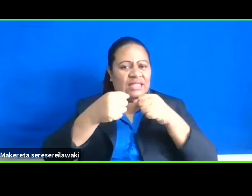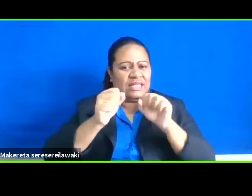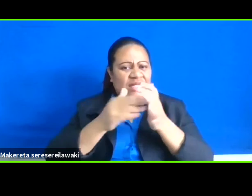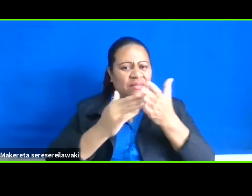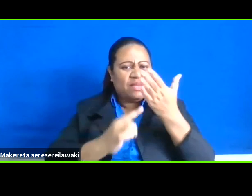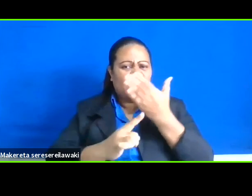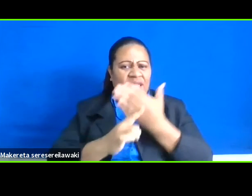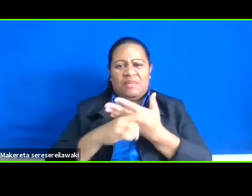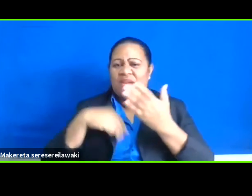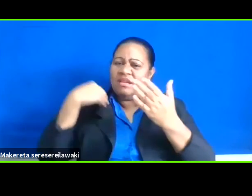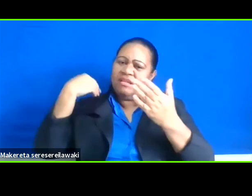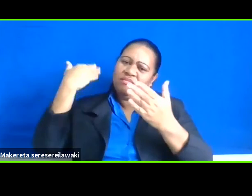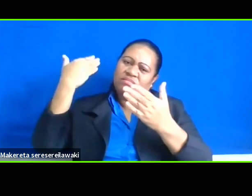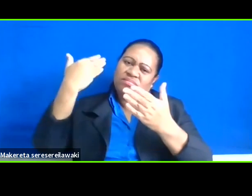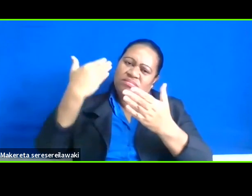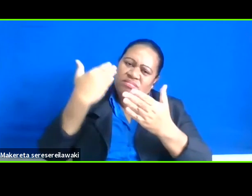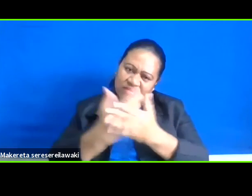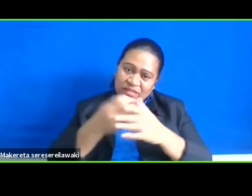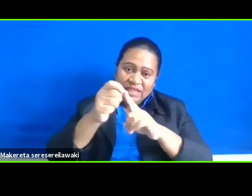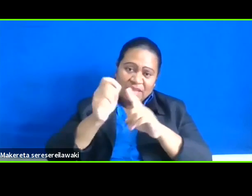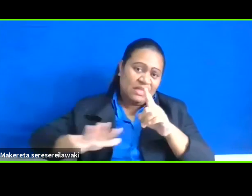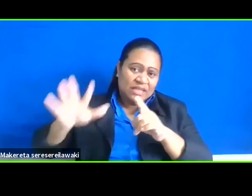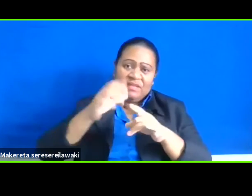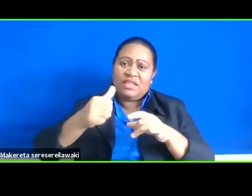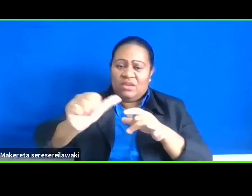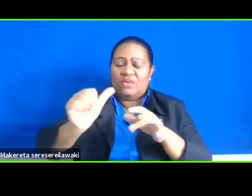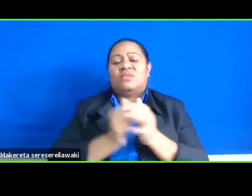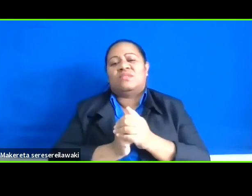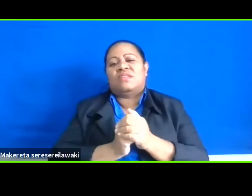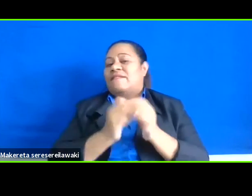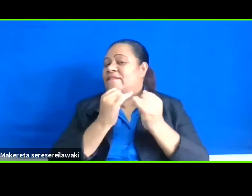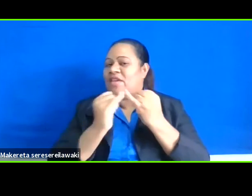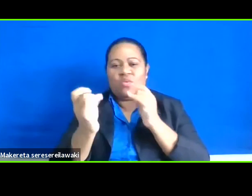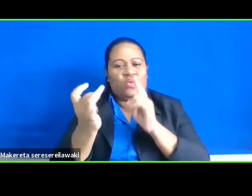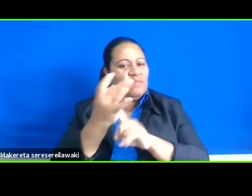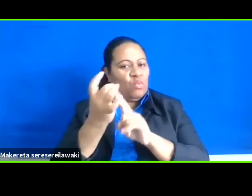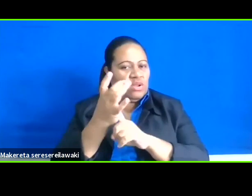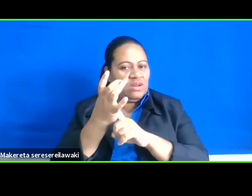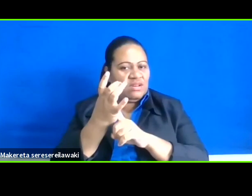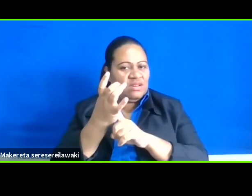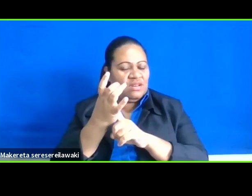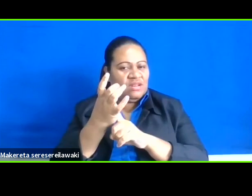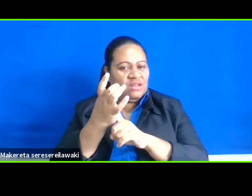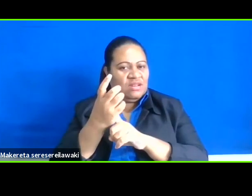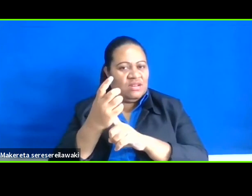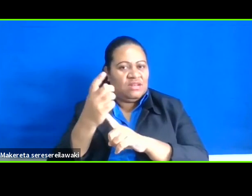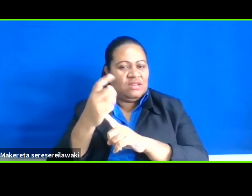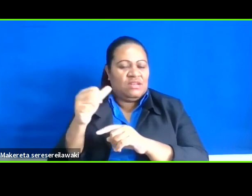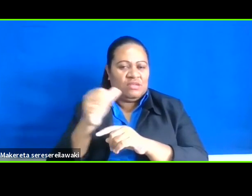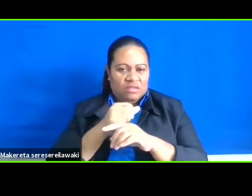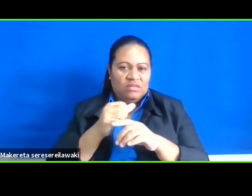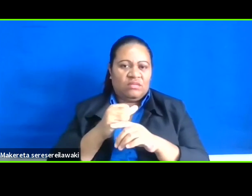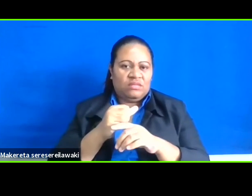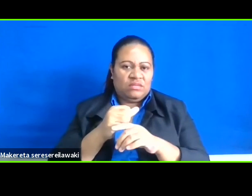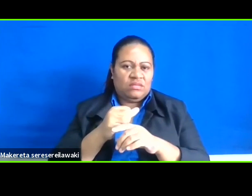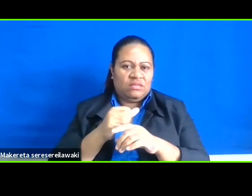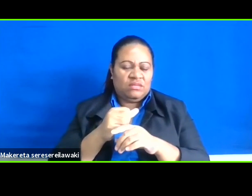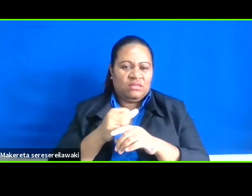of years in the pacific uh is very important if we're going to progress yes we need science